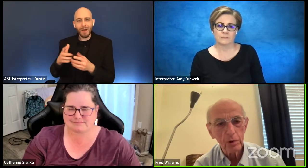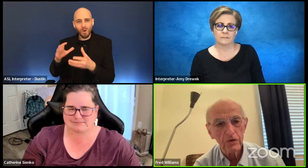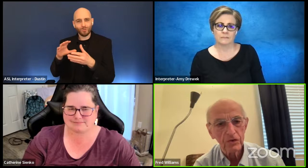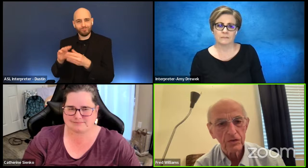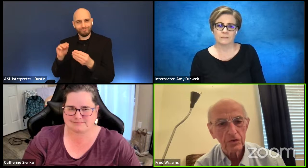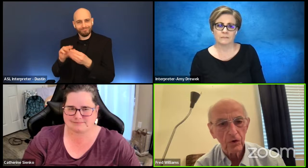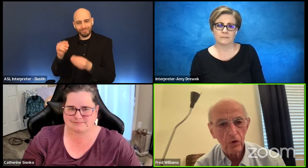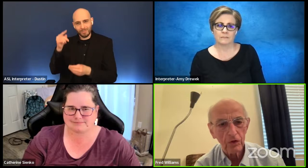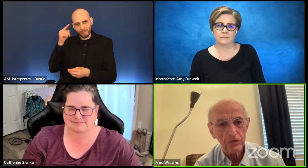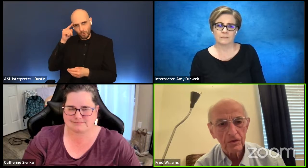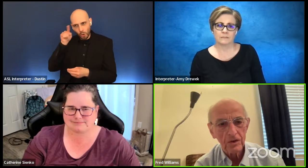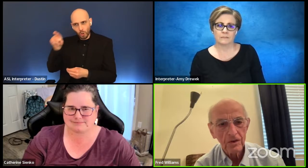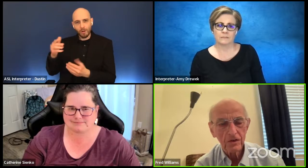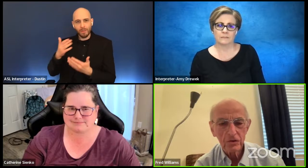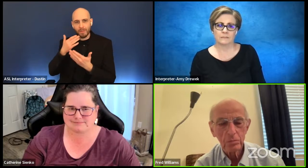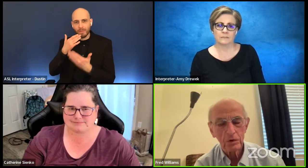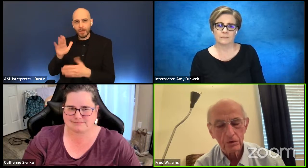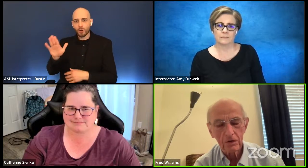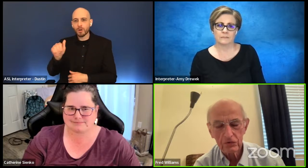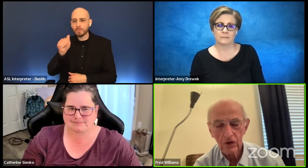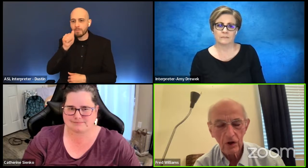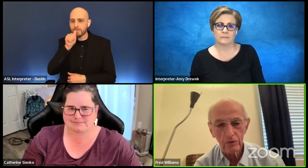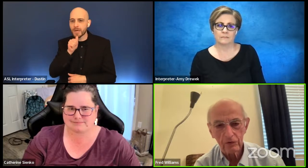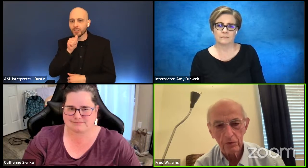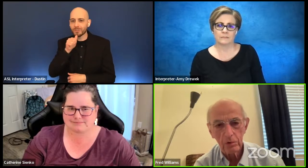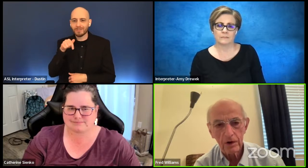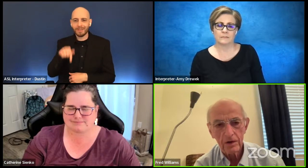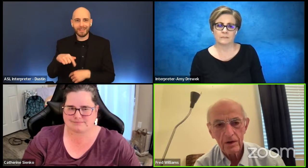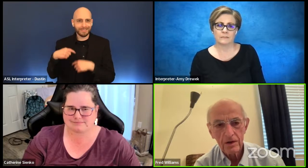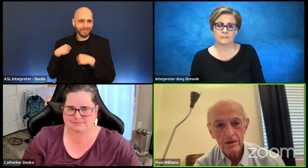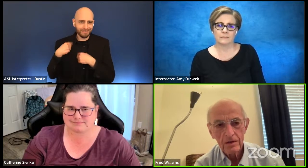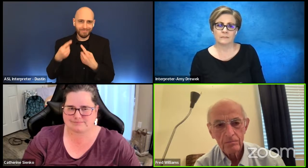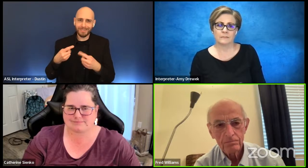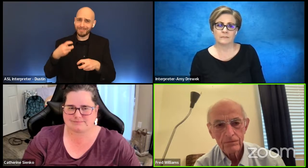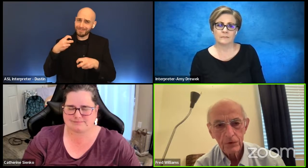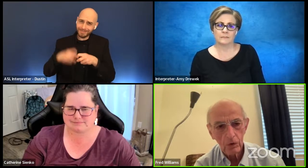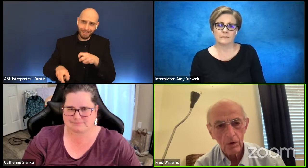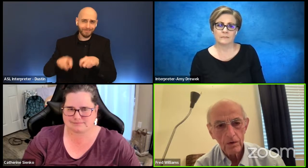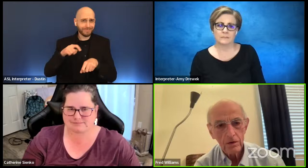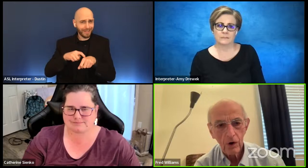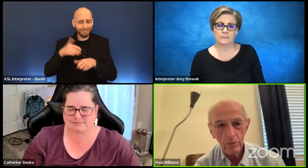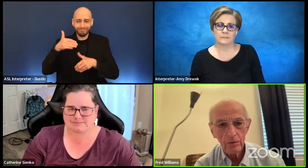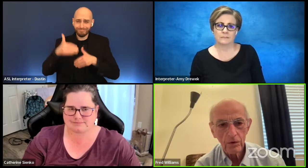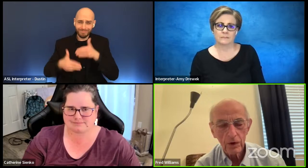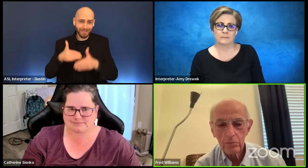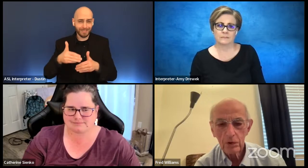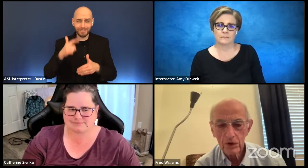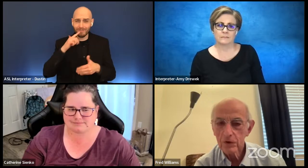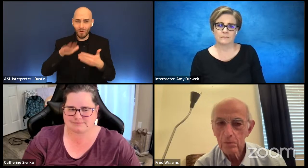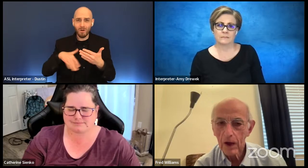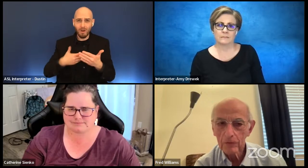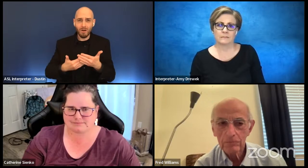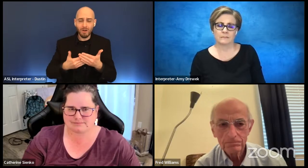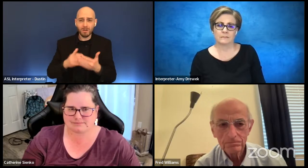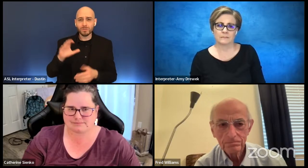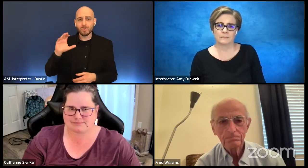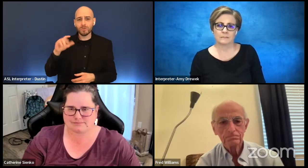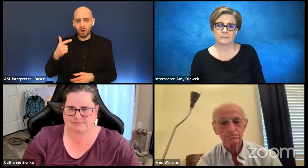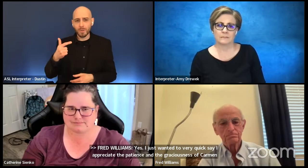with her patience and all this. This has been a tough slog for everybody. So, Carmen Green, please come